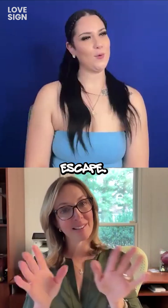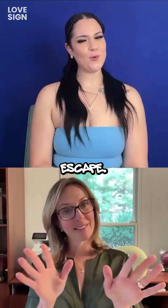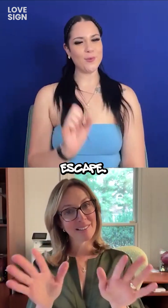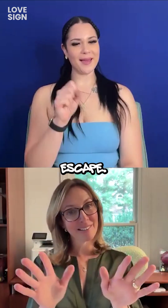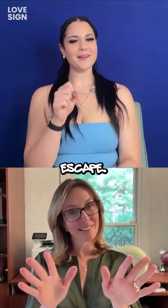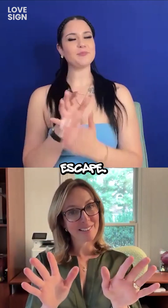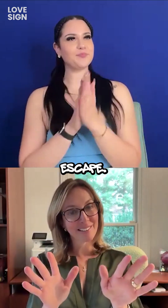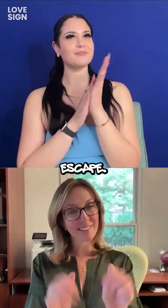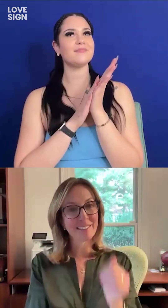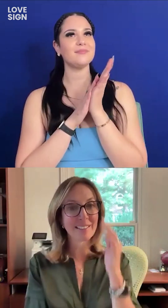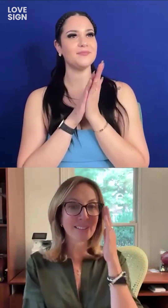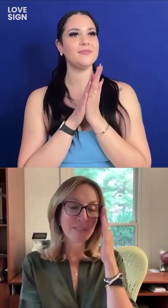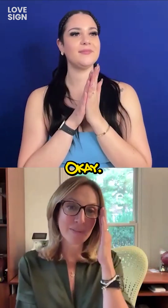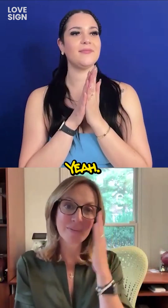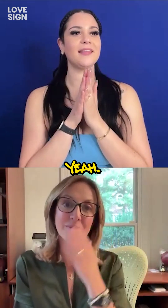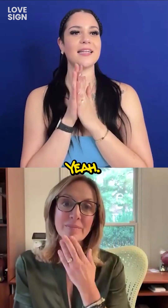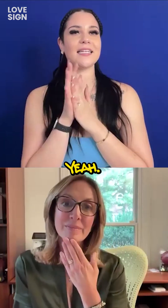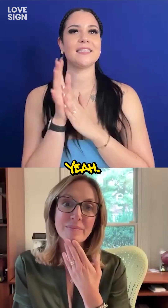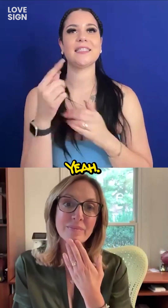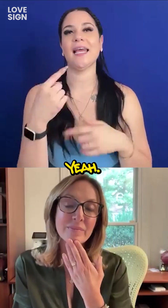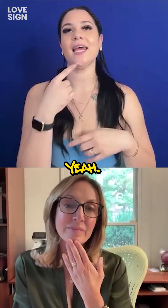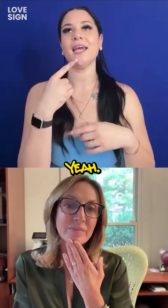mental escape. Okay, yeah.